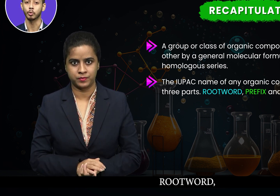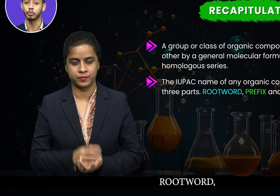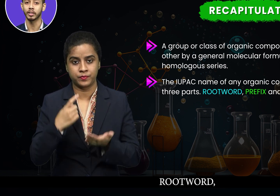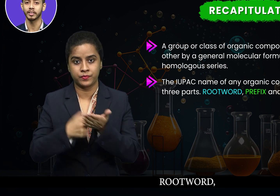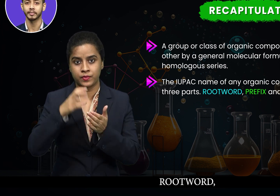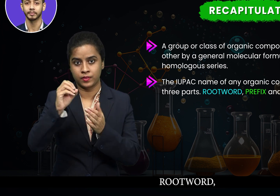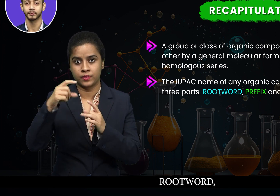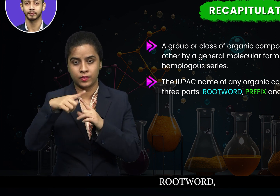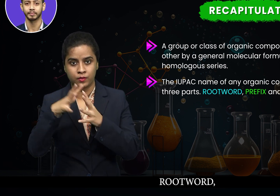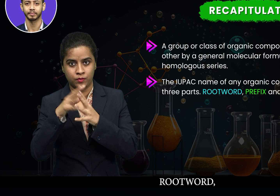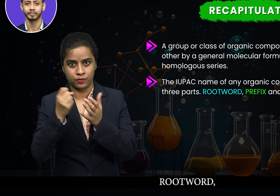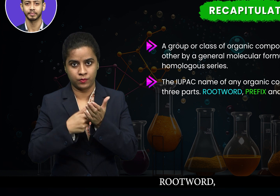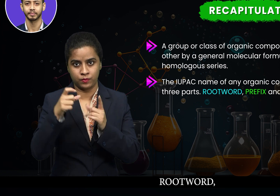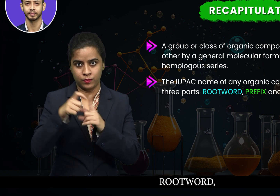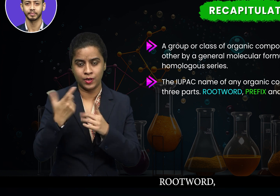root word,